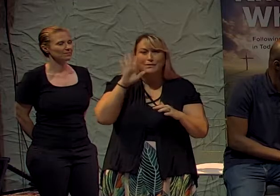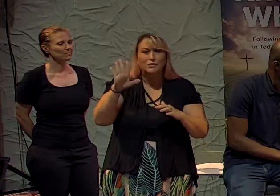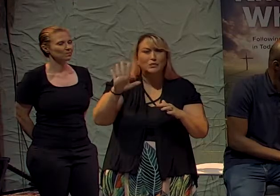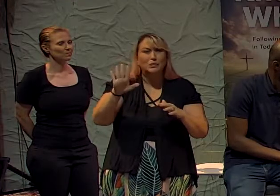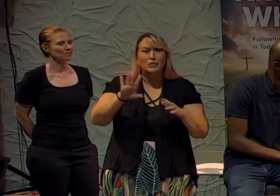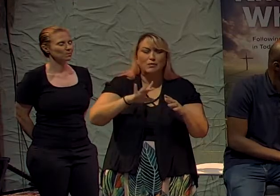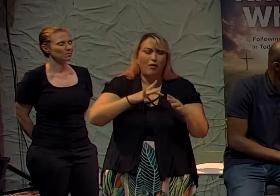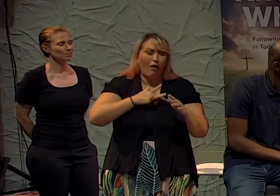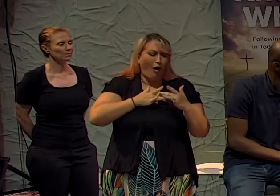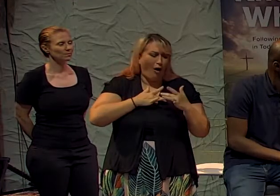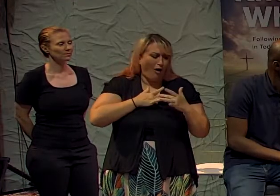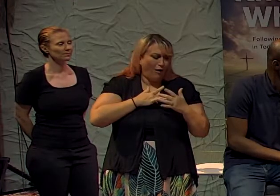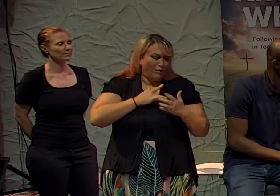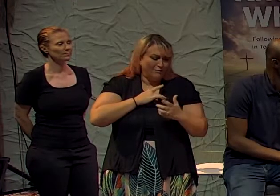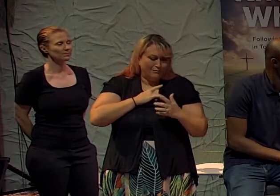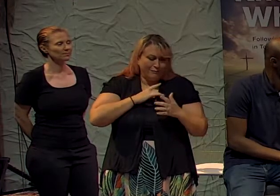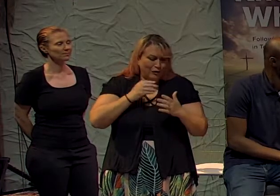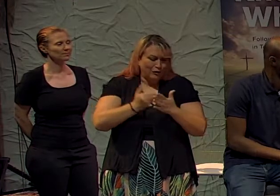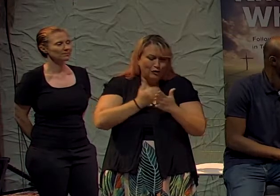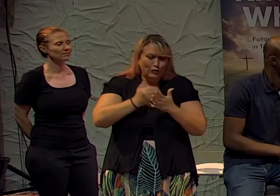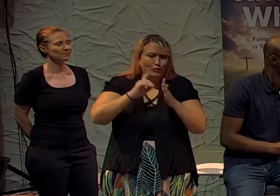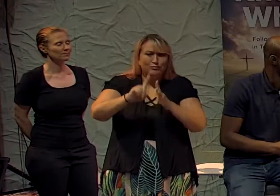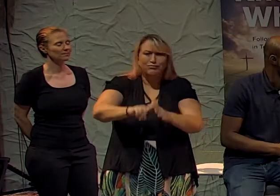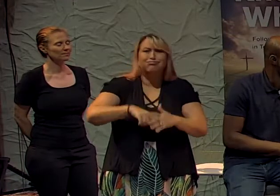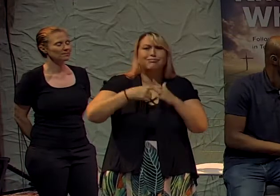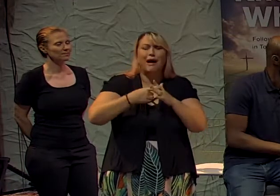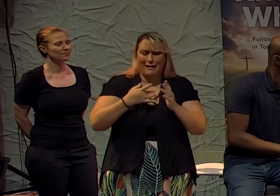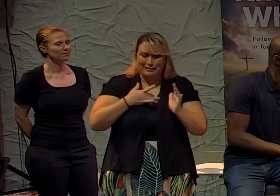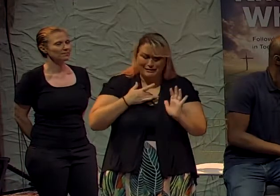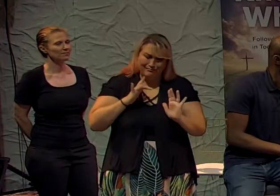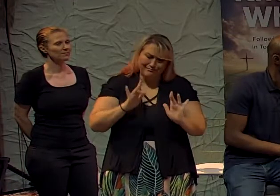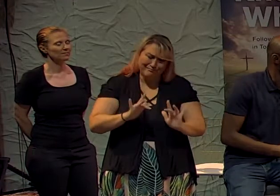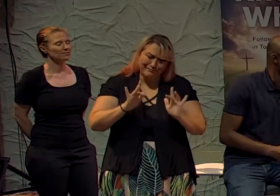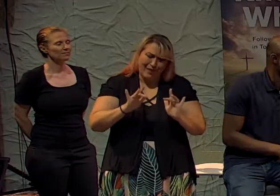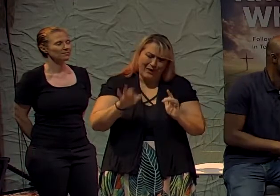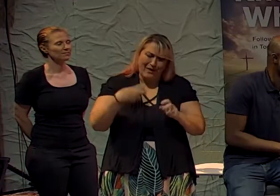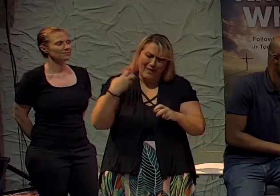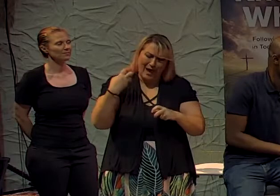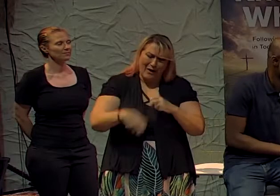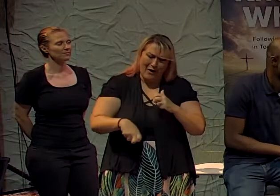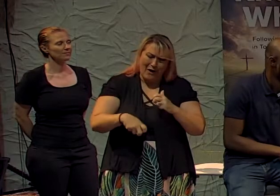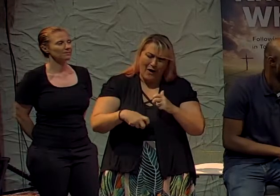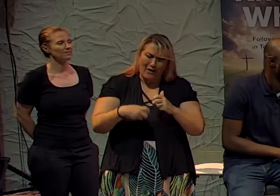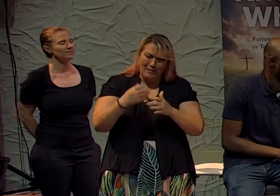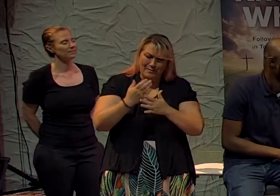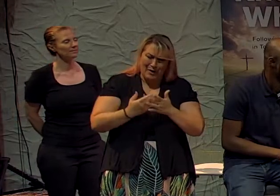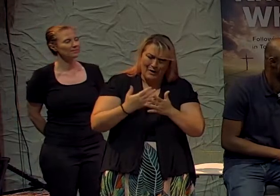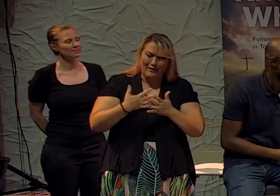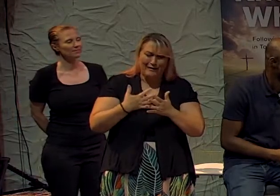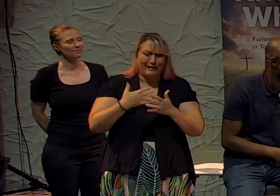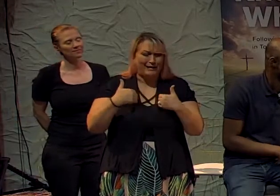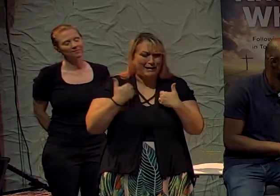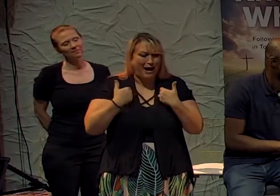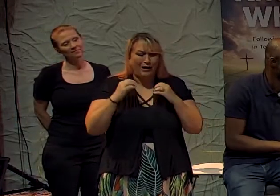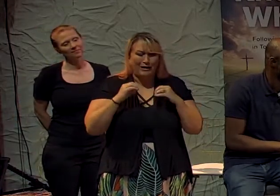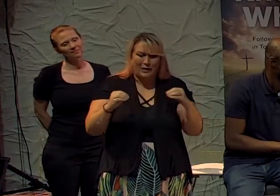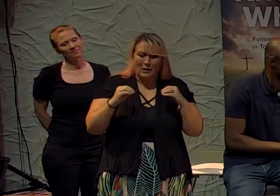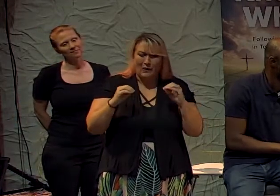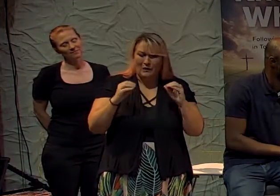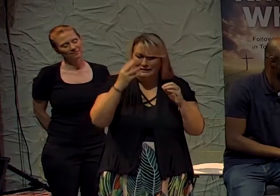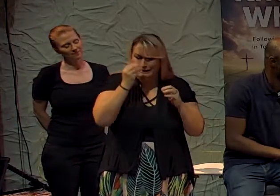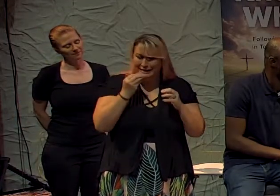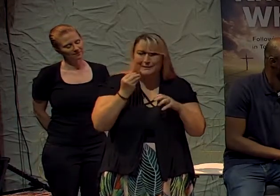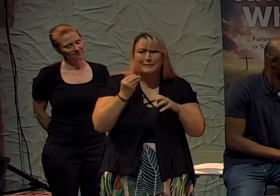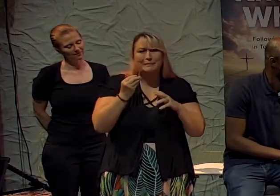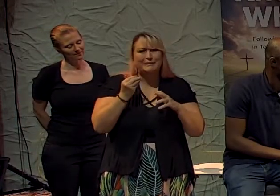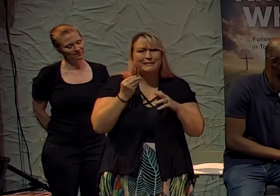makes it even easier to go, I just feel for them. They're in that hard stage, the young, no sleep stage, and you're going,